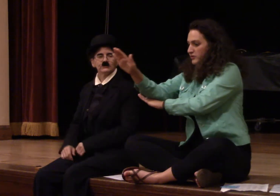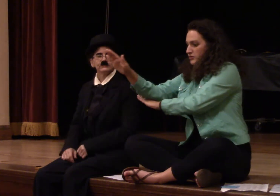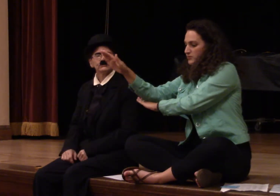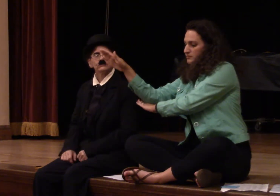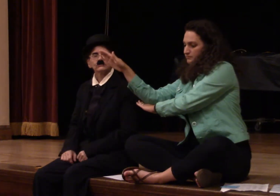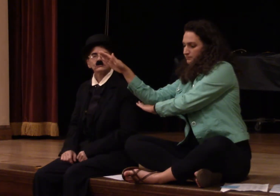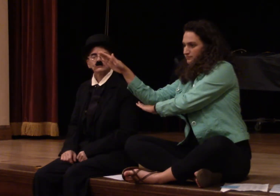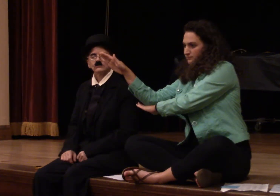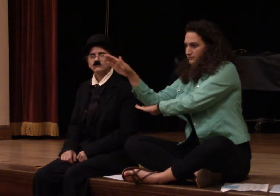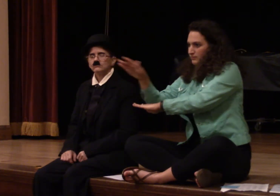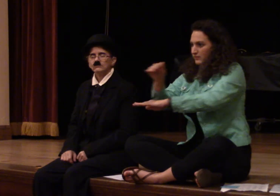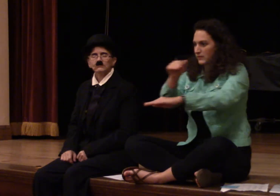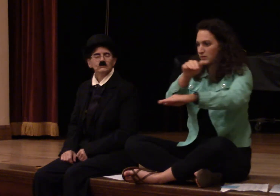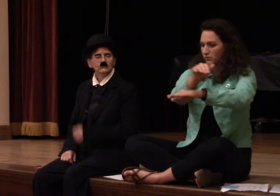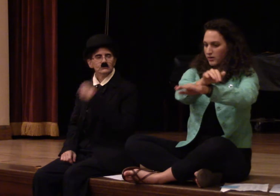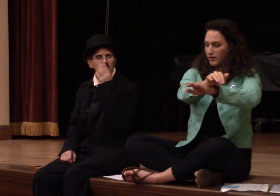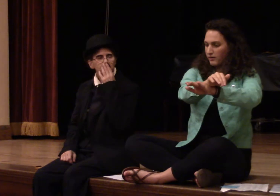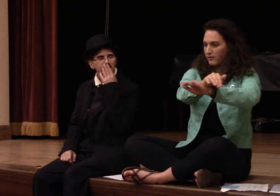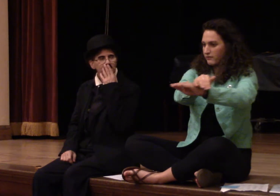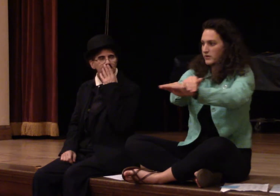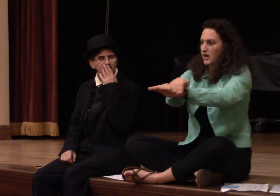afternoon or every night.